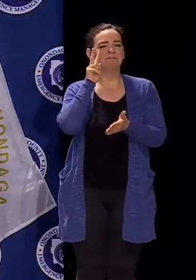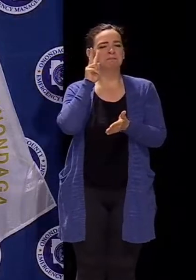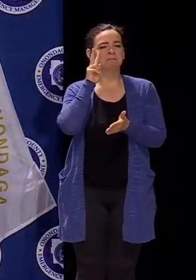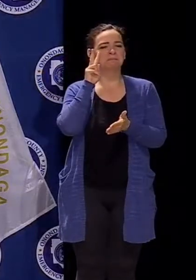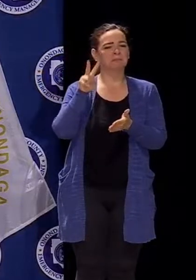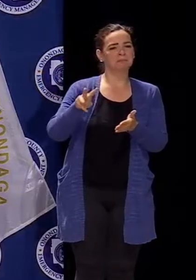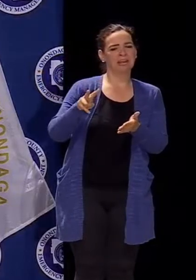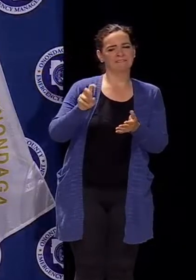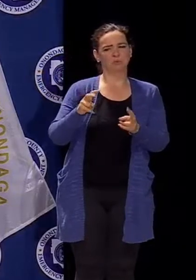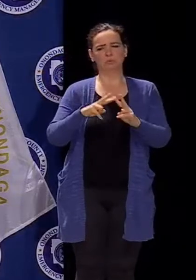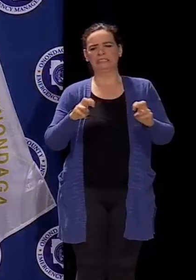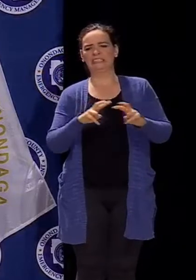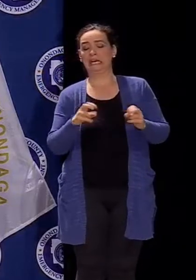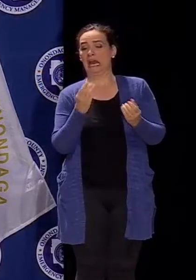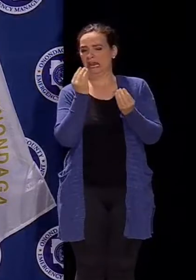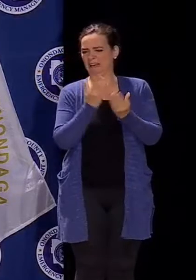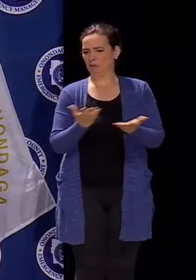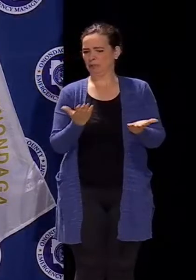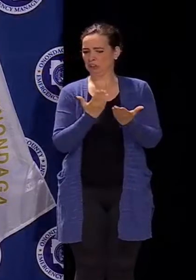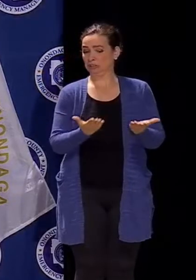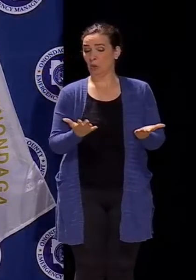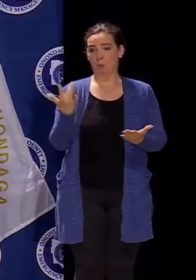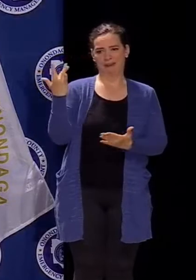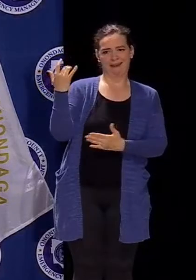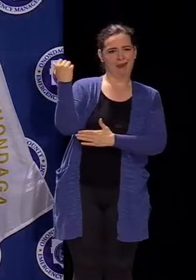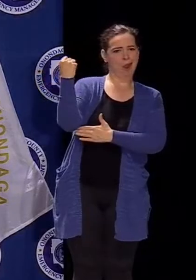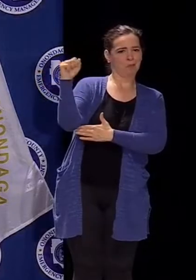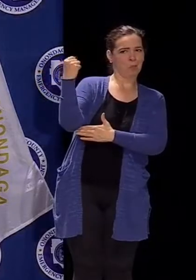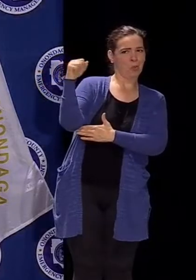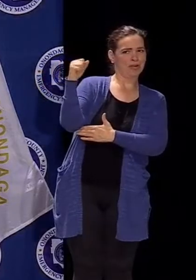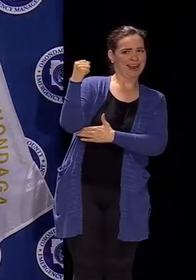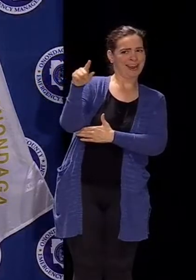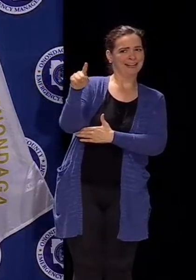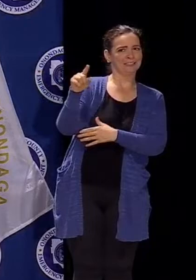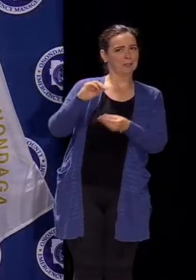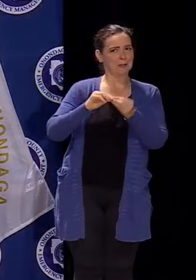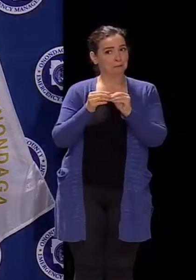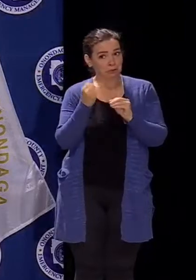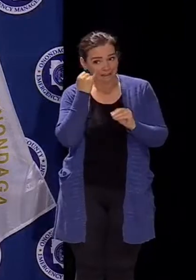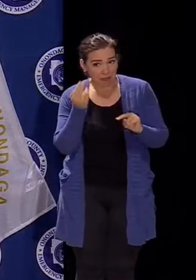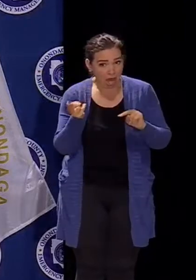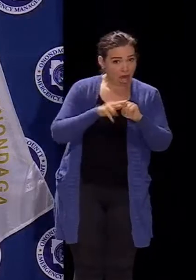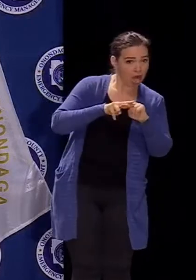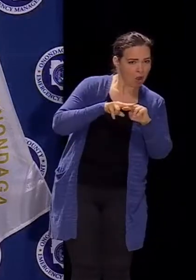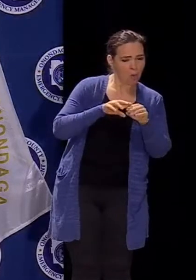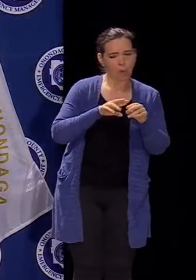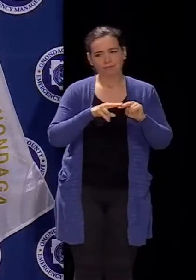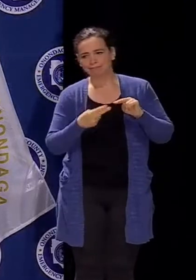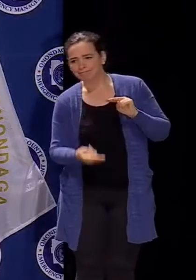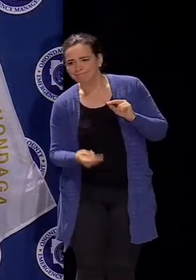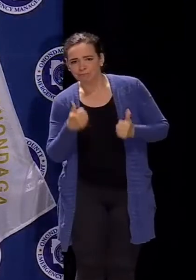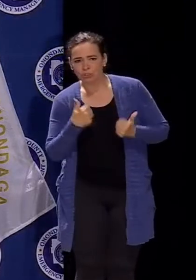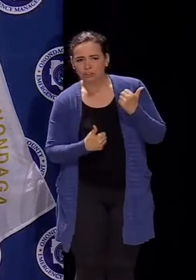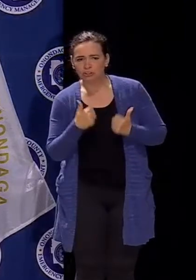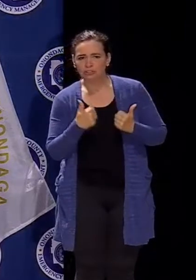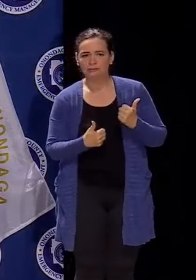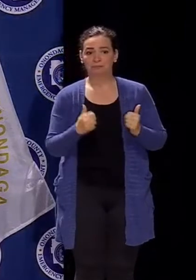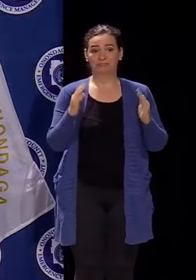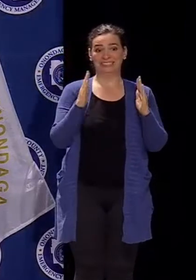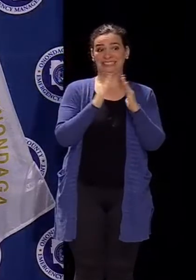certainly next week we'll know Monday, Tuesday, you know, you bring more density back in your downtowns. Do you see any spikes?